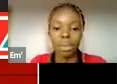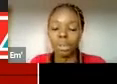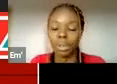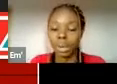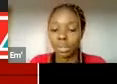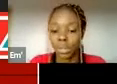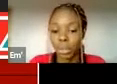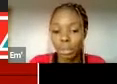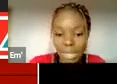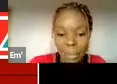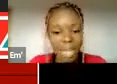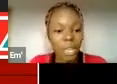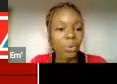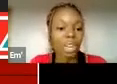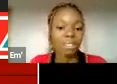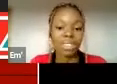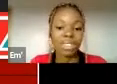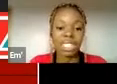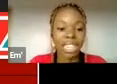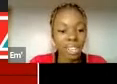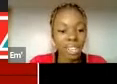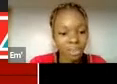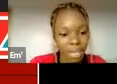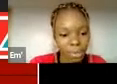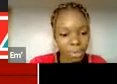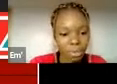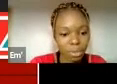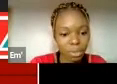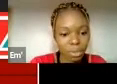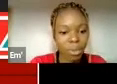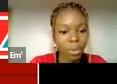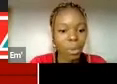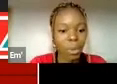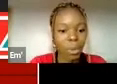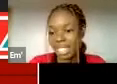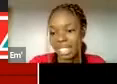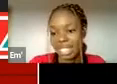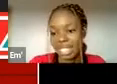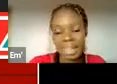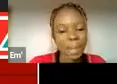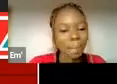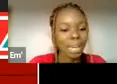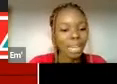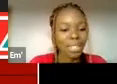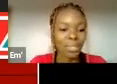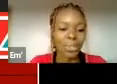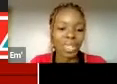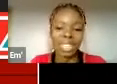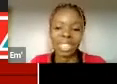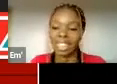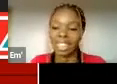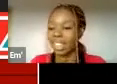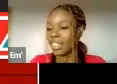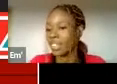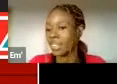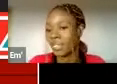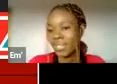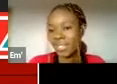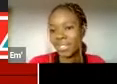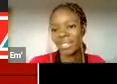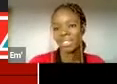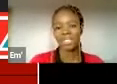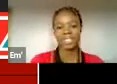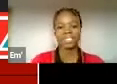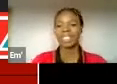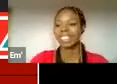available in all our social media platforms. You can visit any of them to view all the winners and the finalists. Back to you, Lillian. Thank